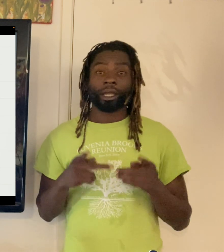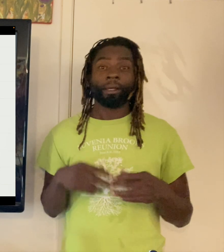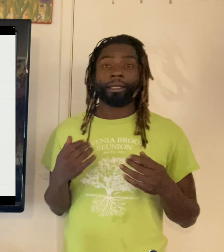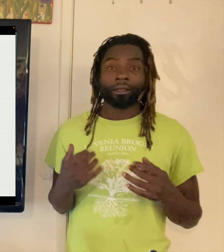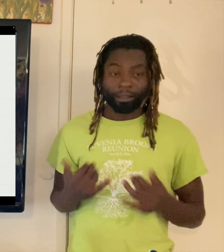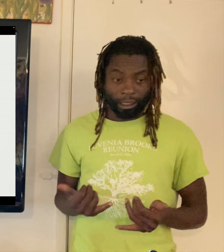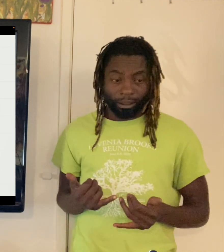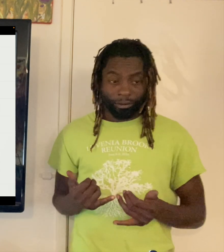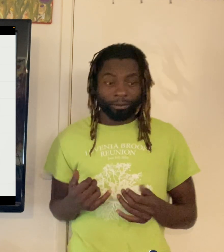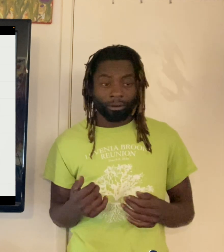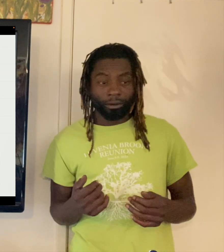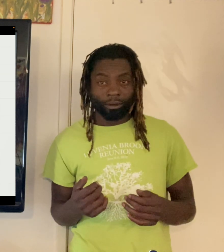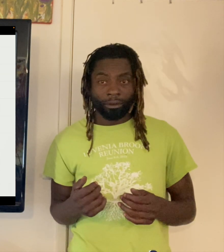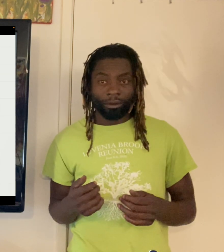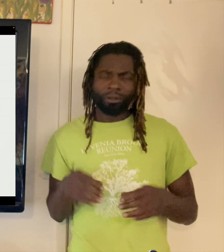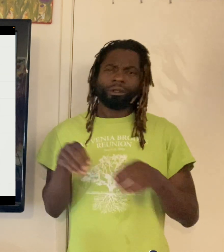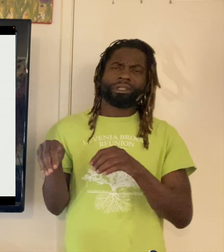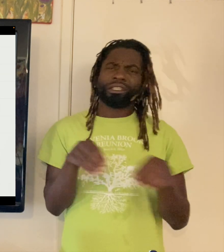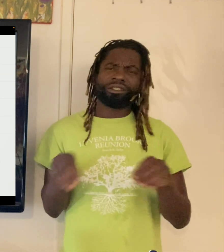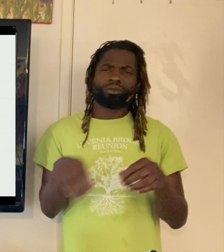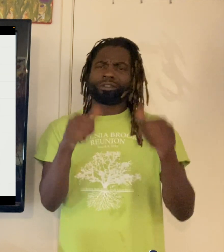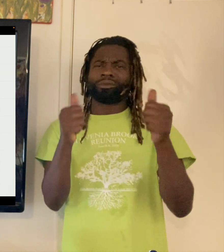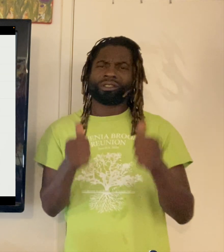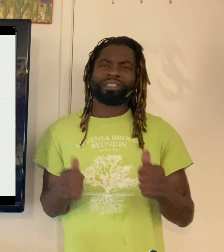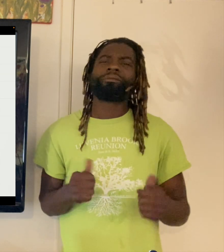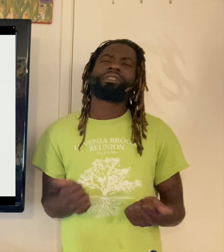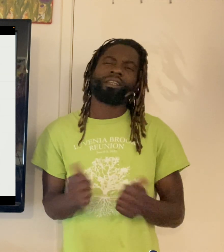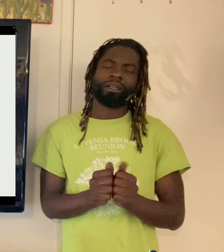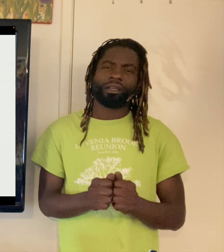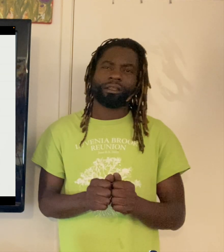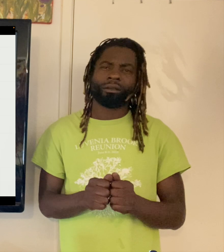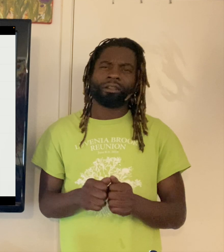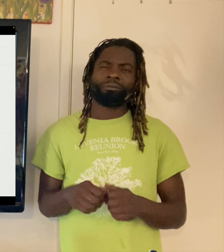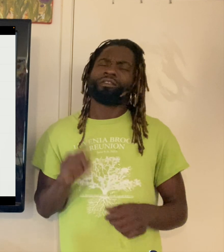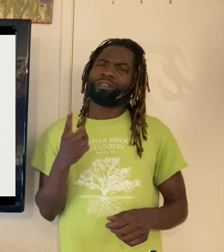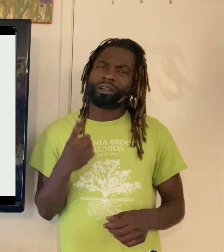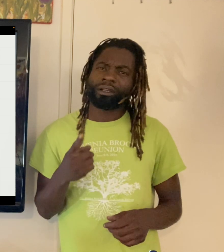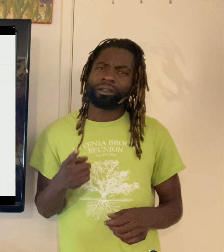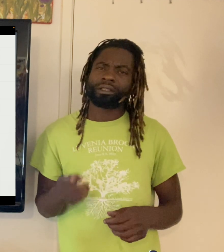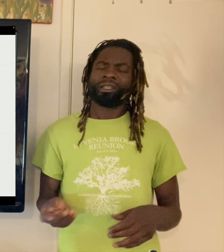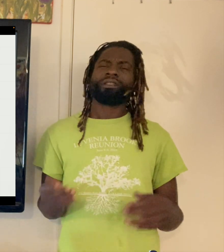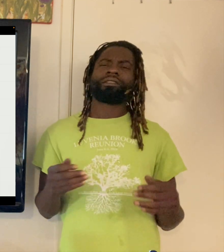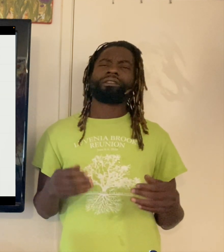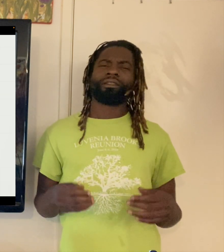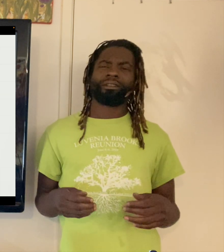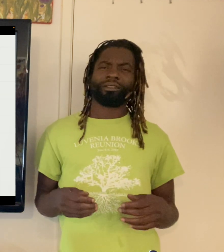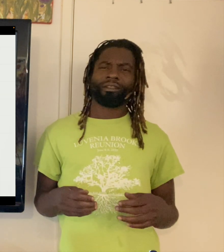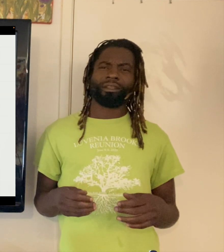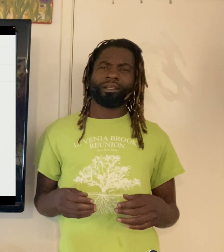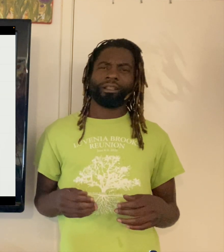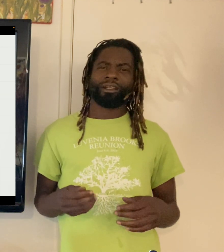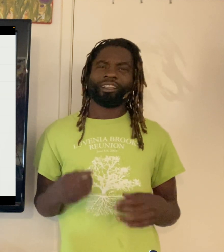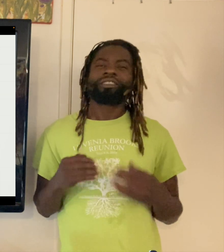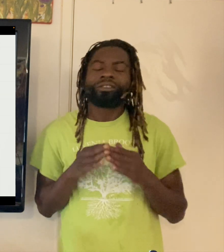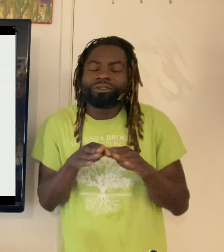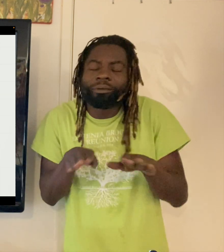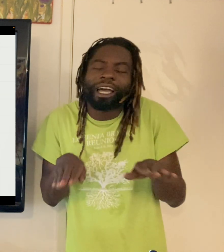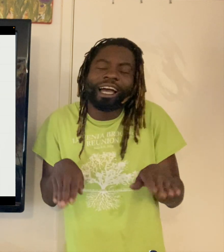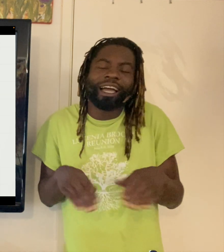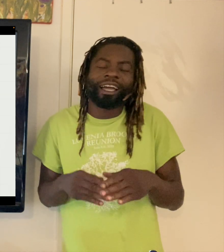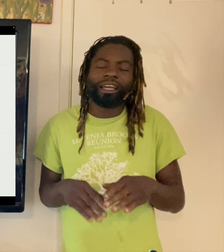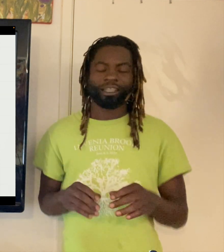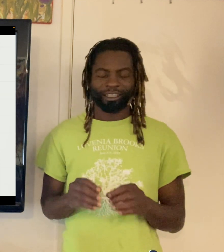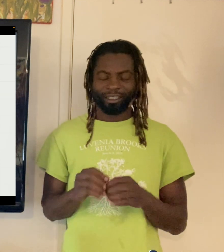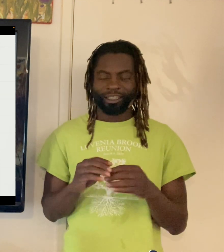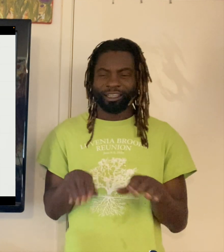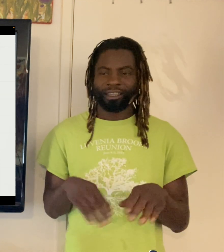you. Okay, so now I want to sort some shapes together. But first, let's have a break and take a refreshing dip in the